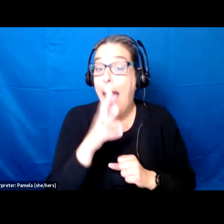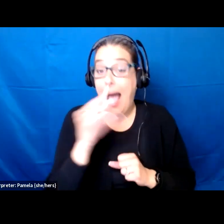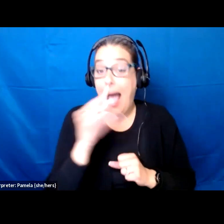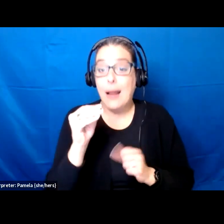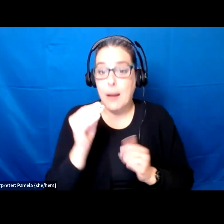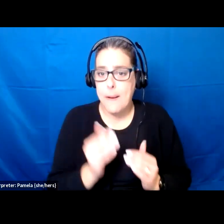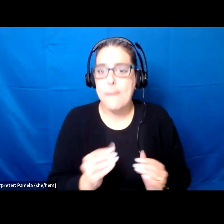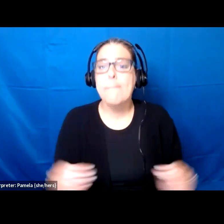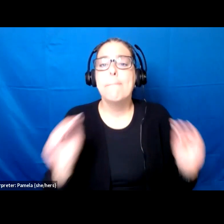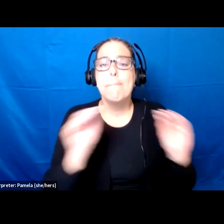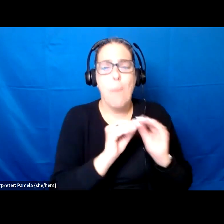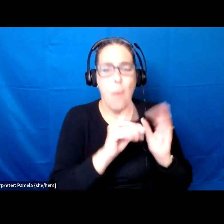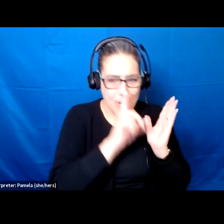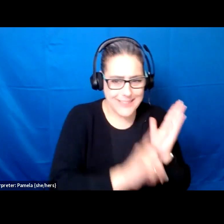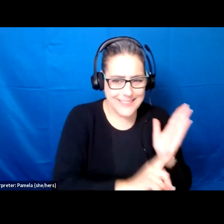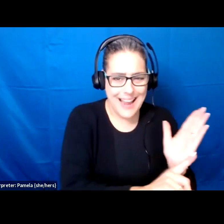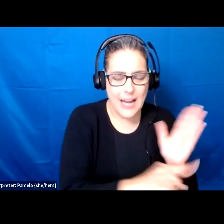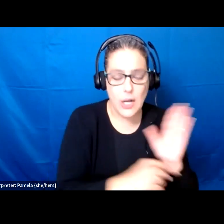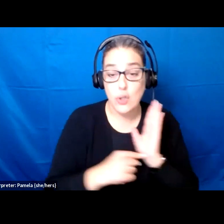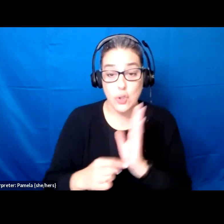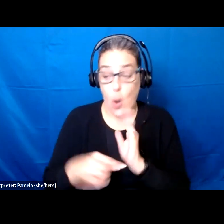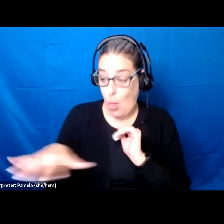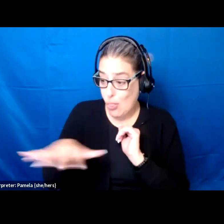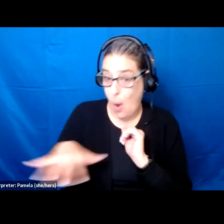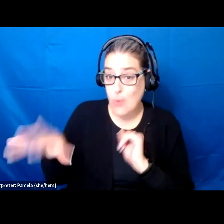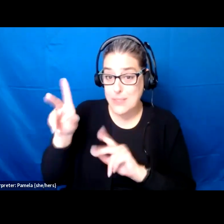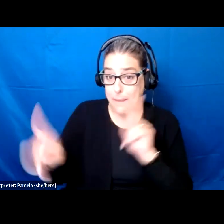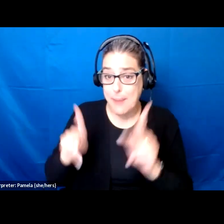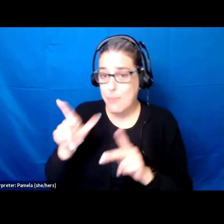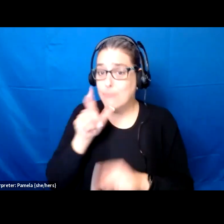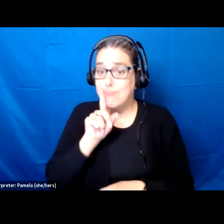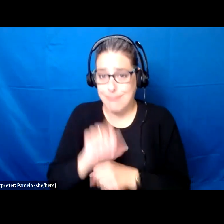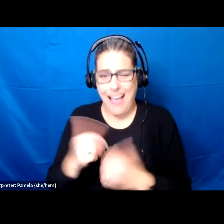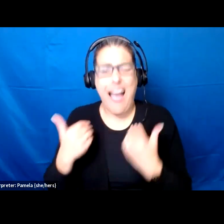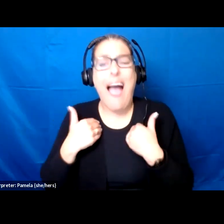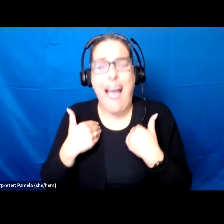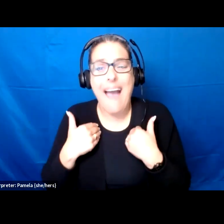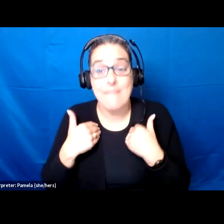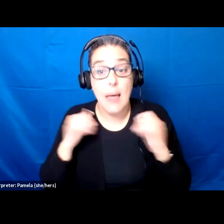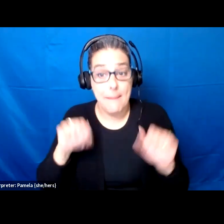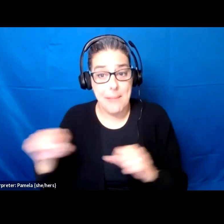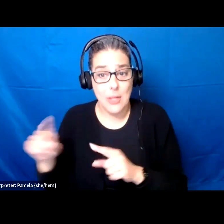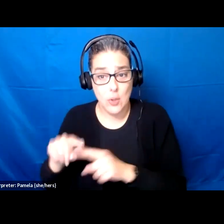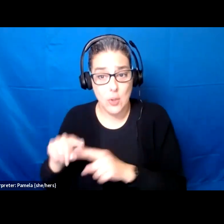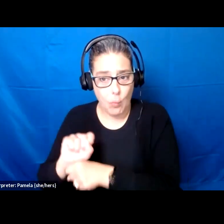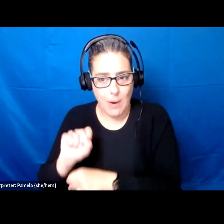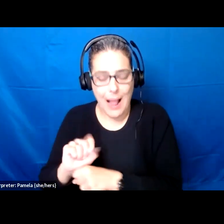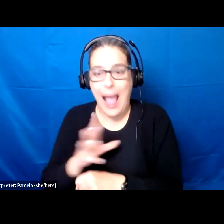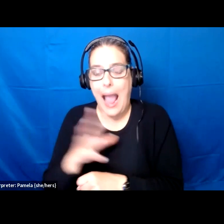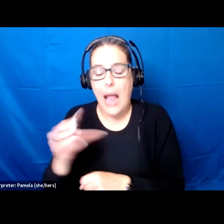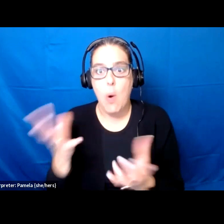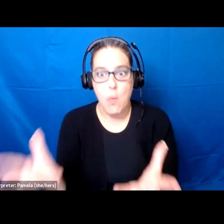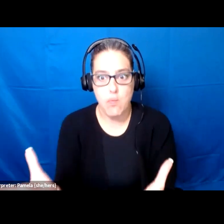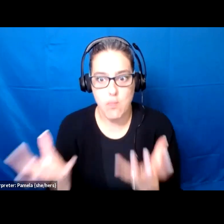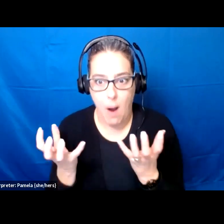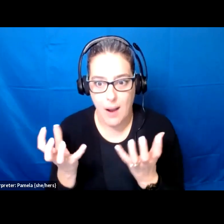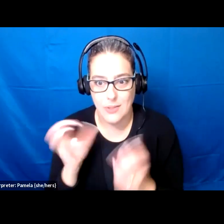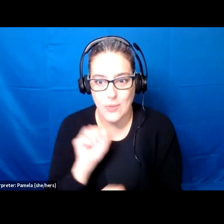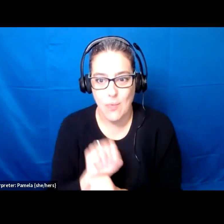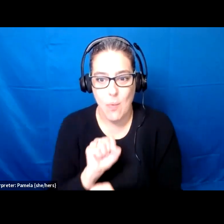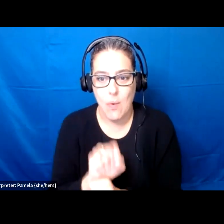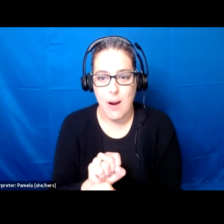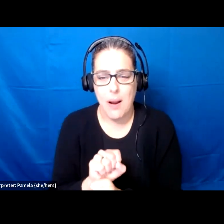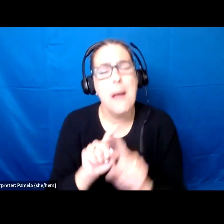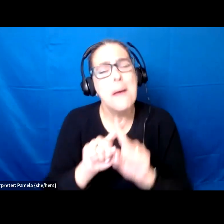shown that those with the capacity to work in competitive employment want to work, but there are